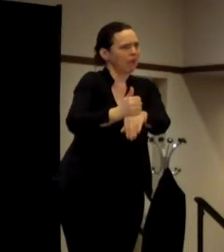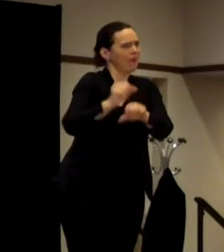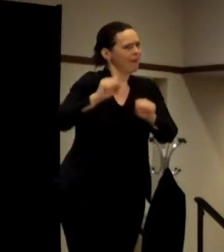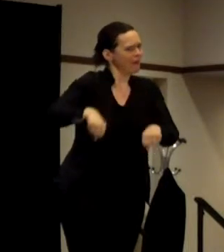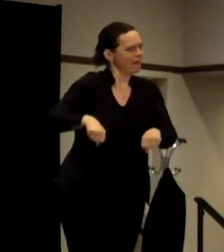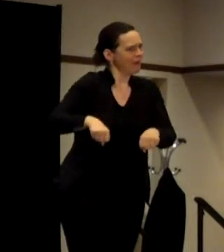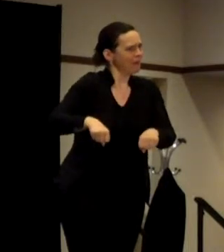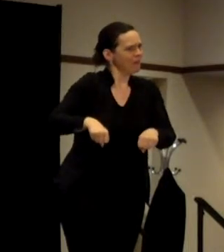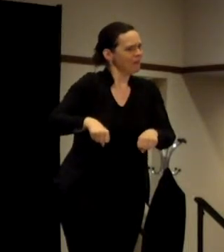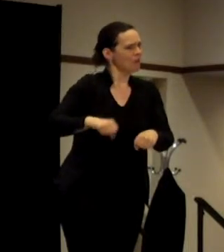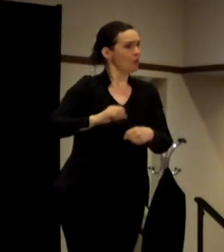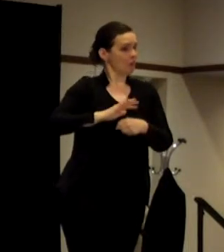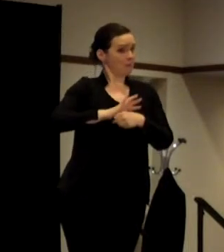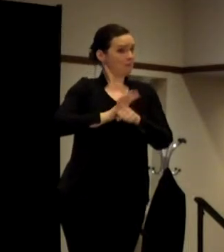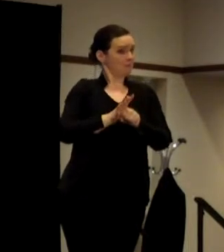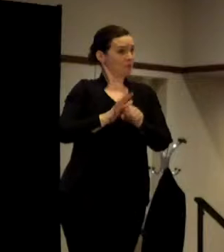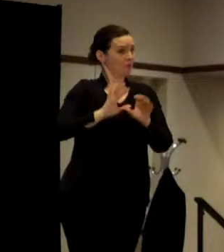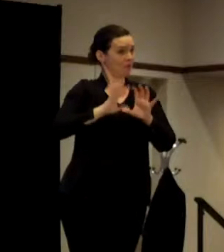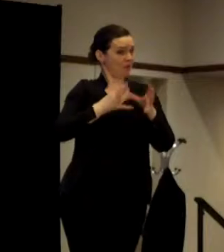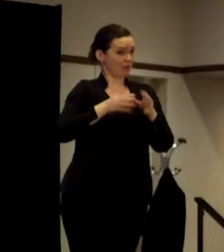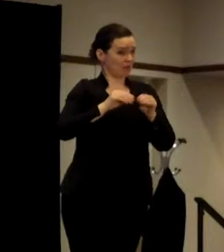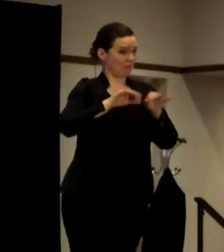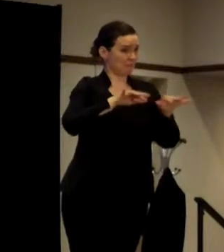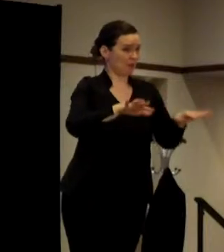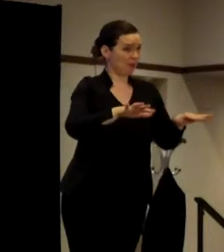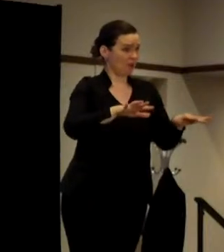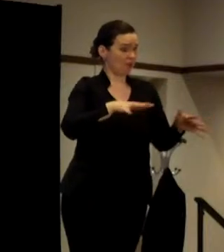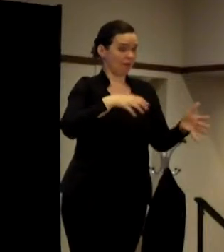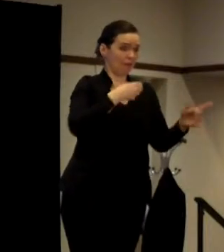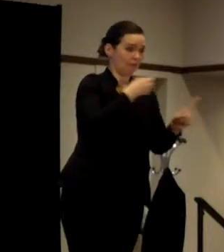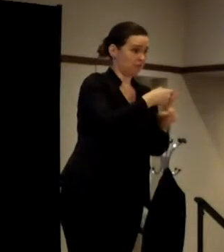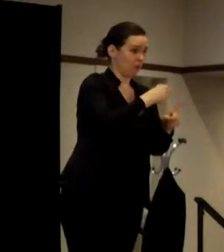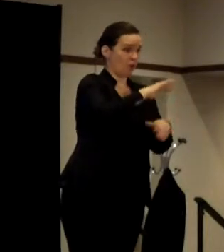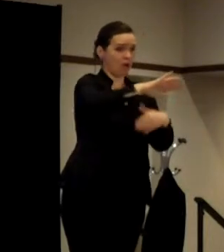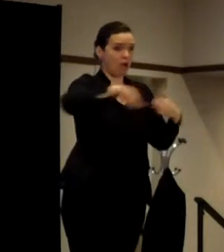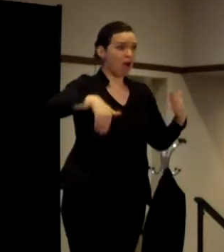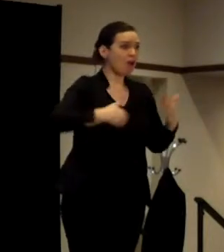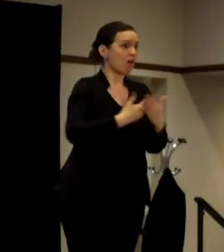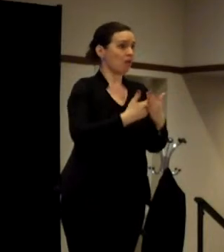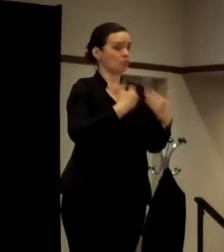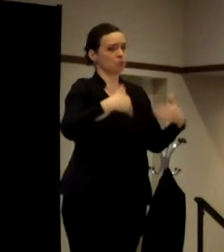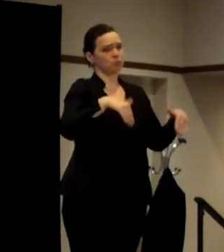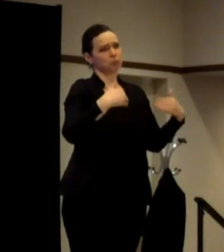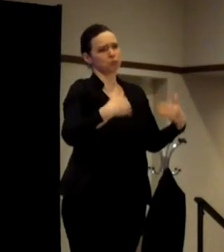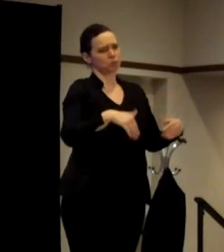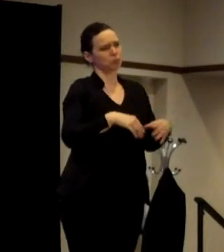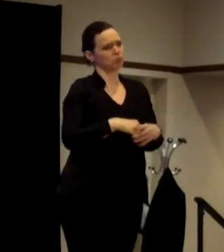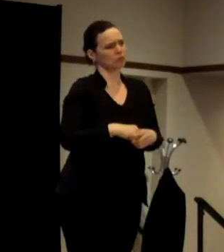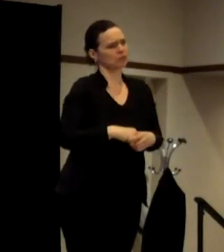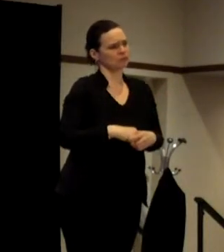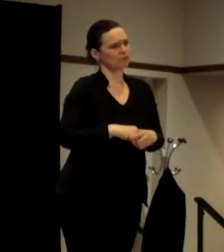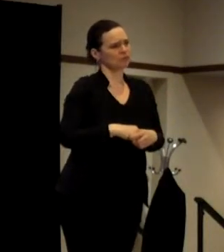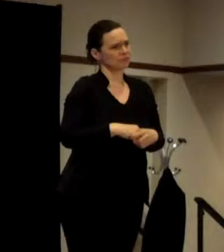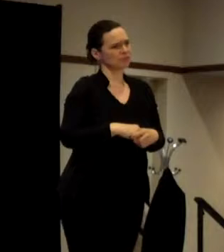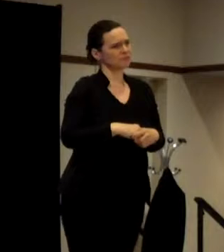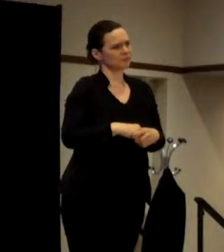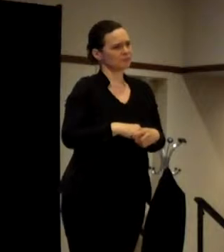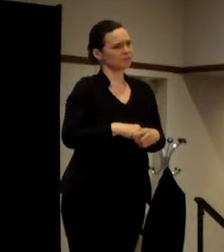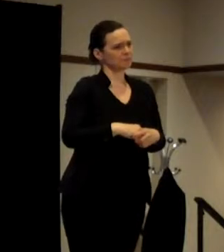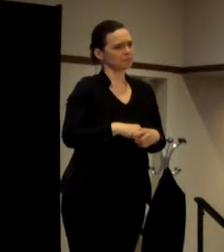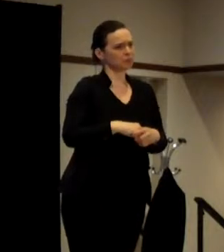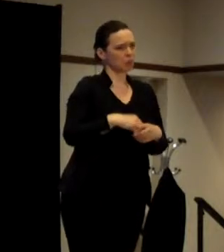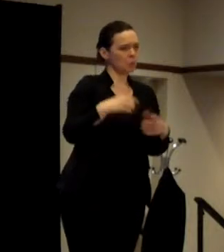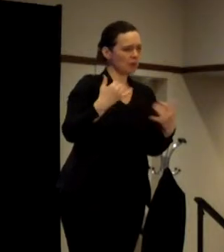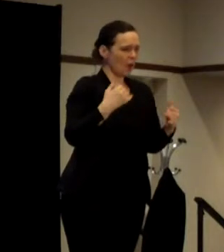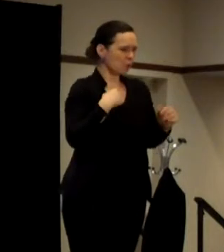taught us where we're strong, where we're not strong, and where it makes sense for us to be the lead and where it makes